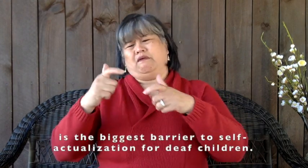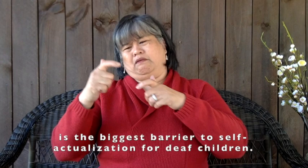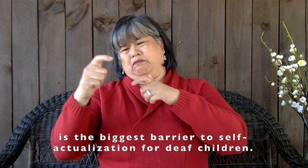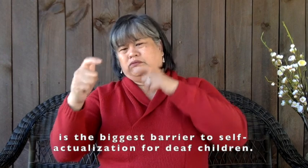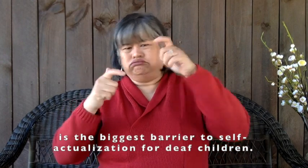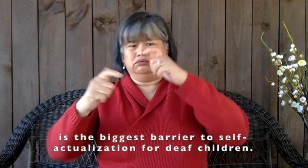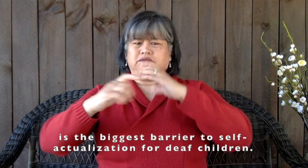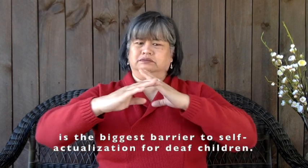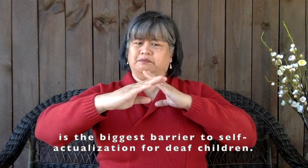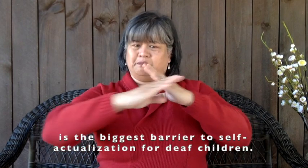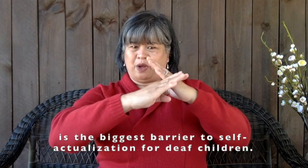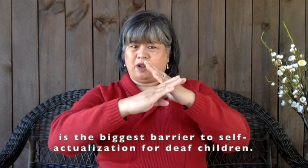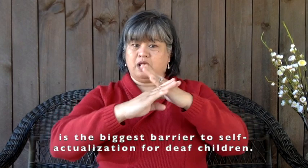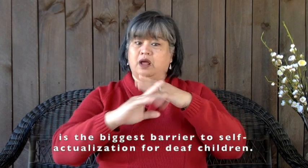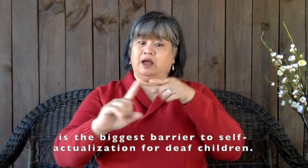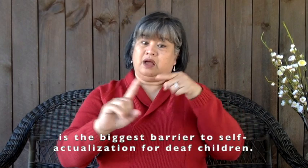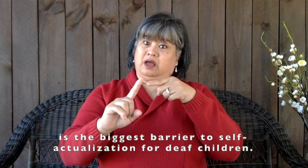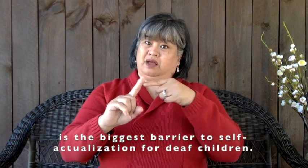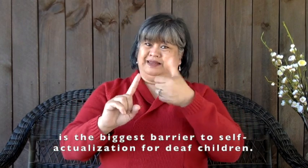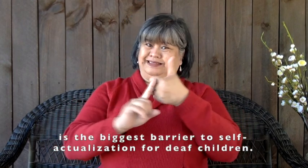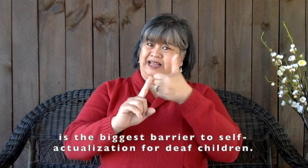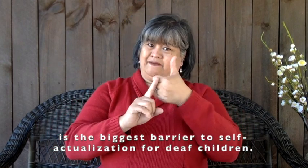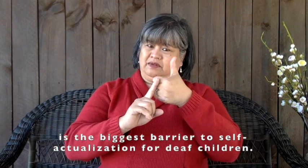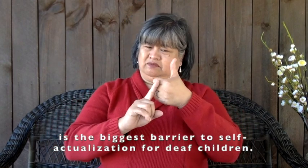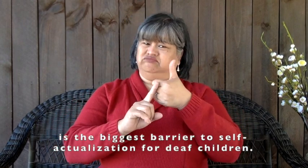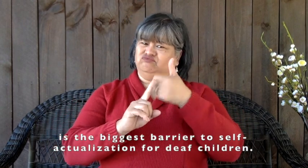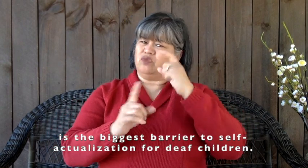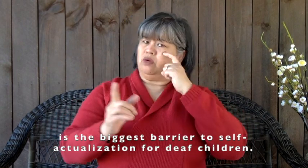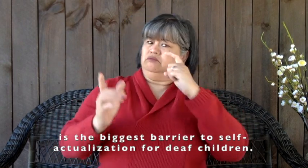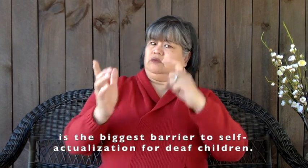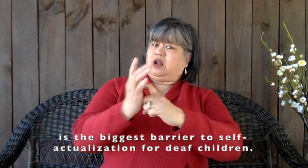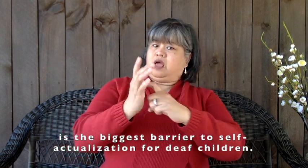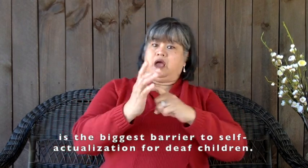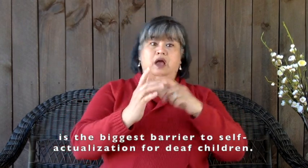is the biggest barrier to self-actualization for deaf children.